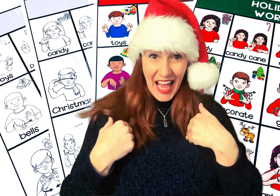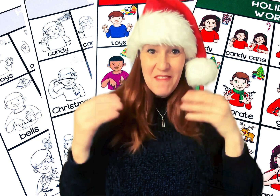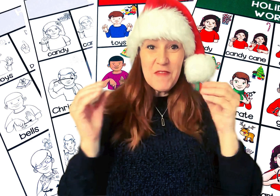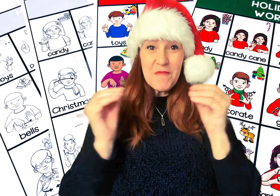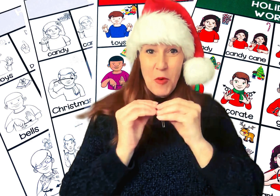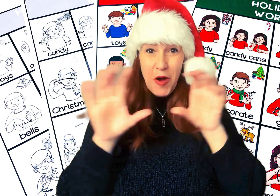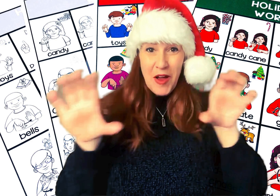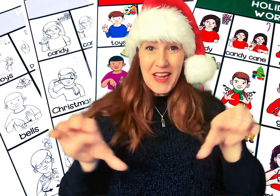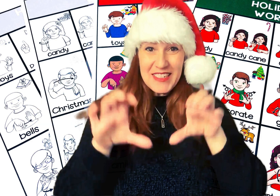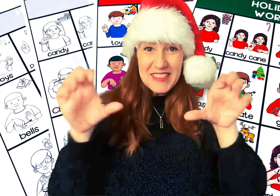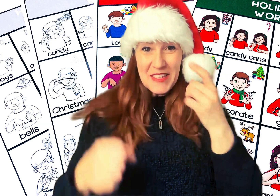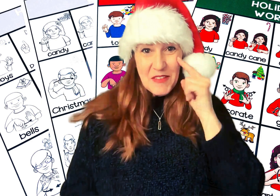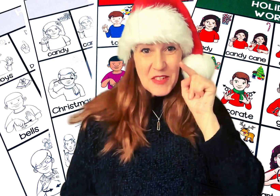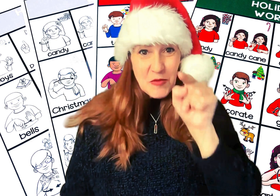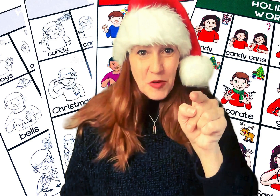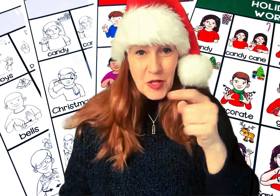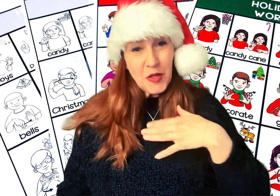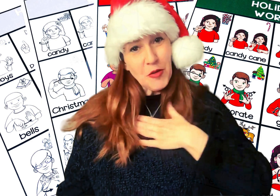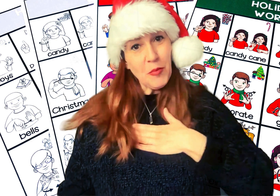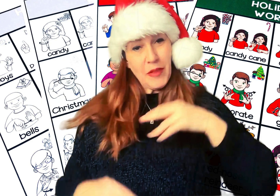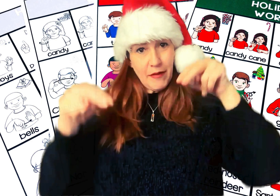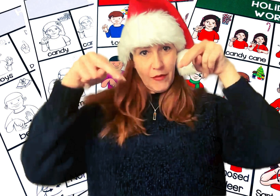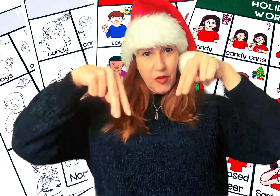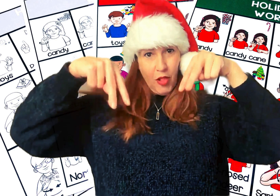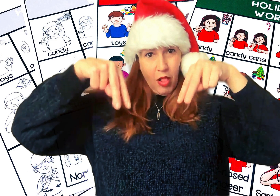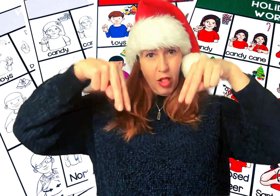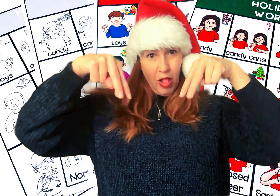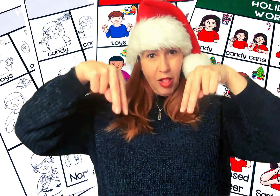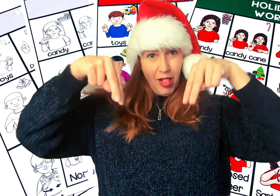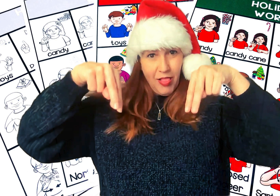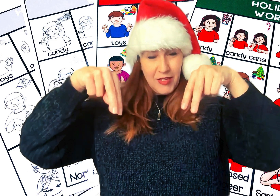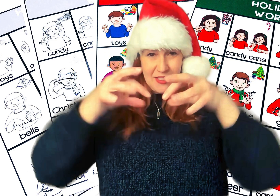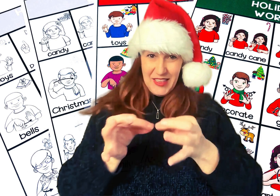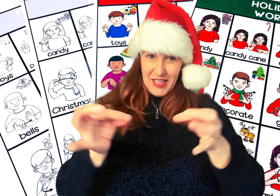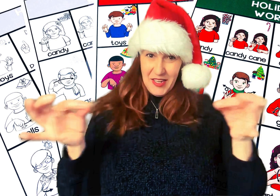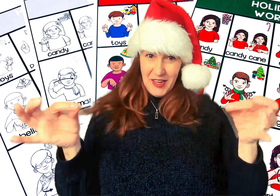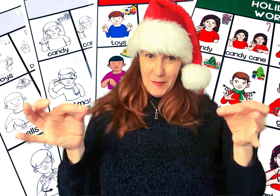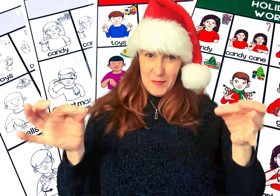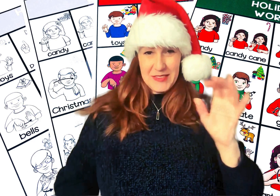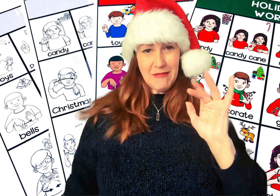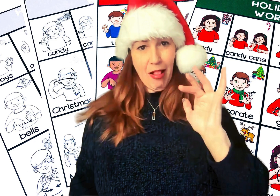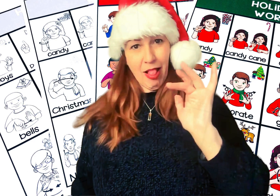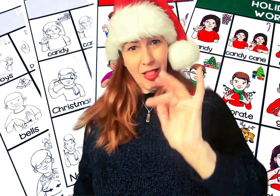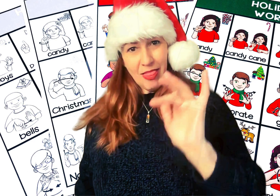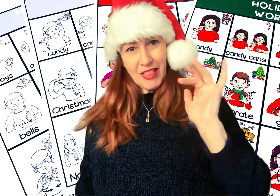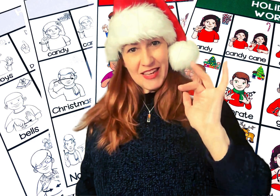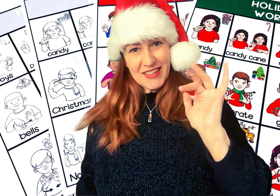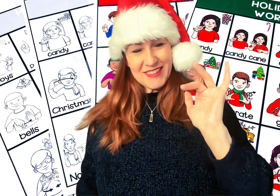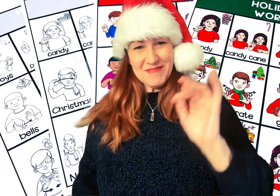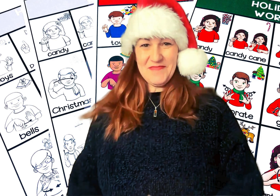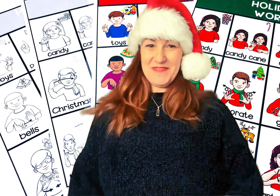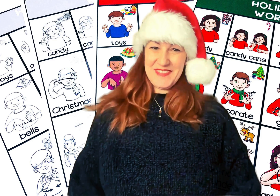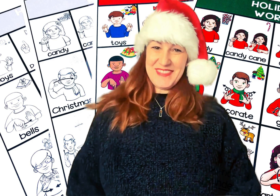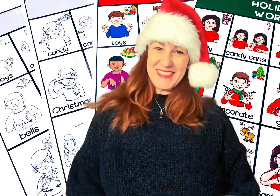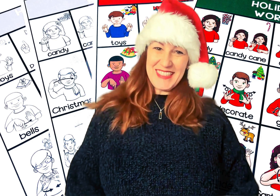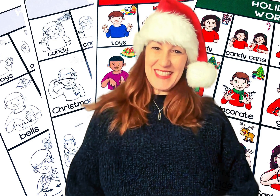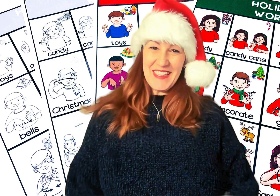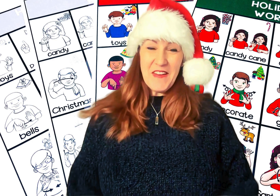I have more activities for you. Please look down in the comments. Click on the link,